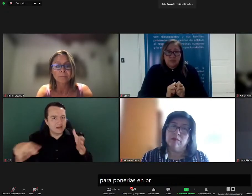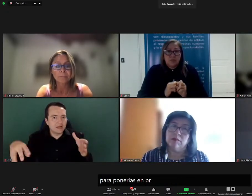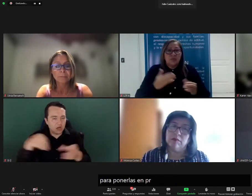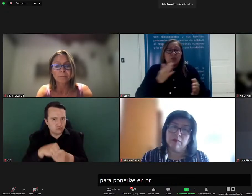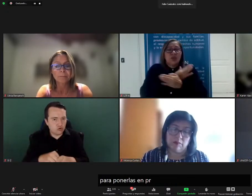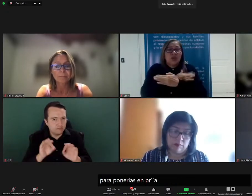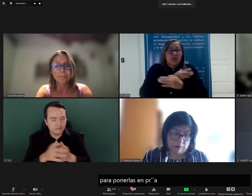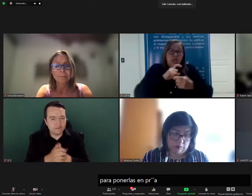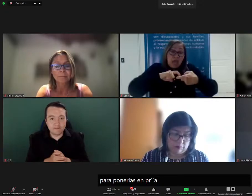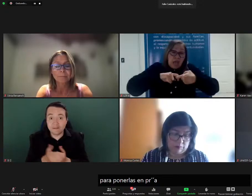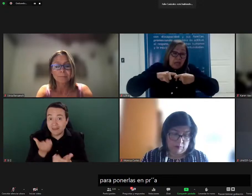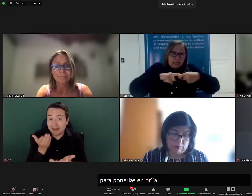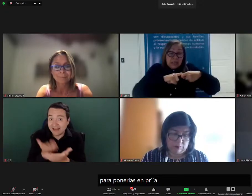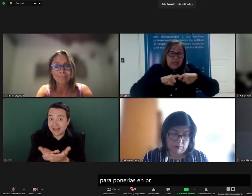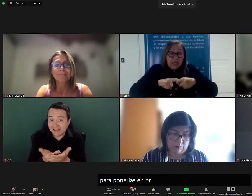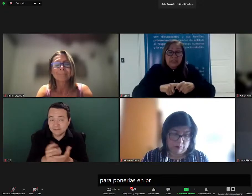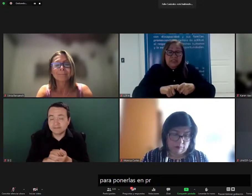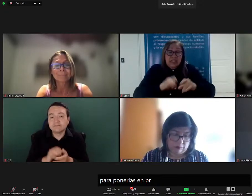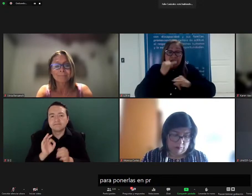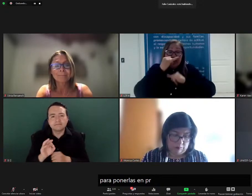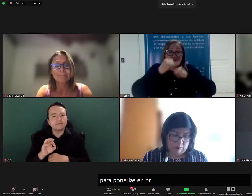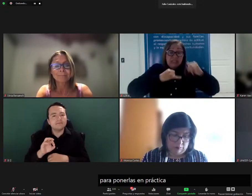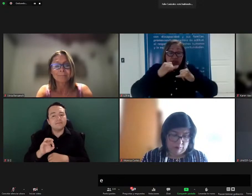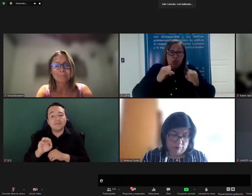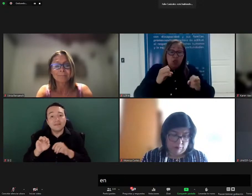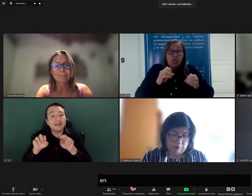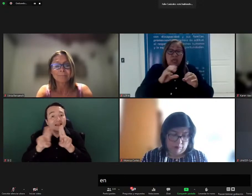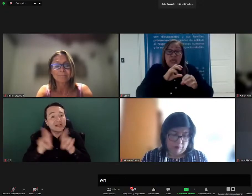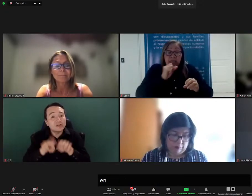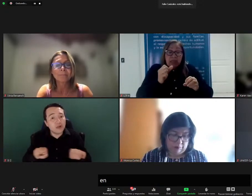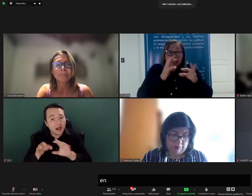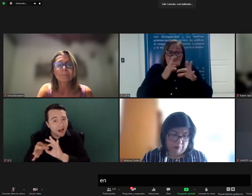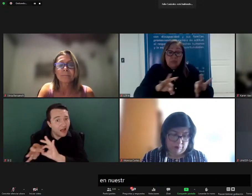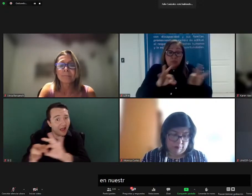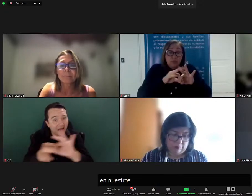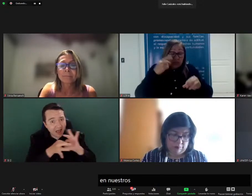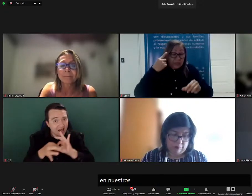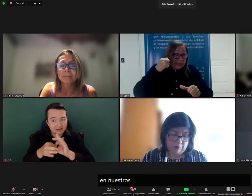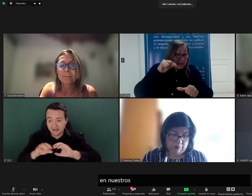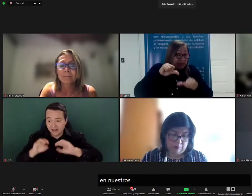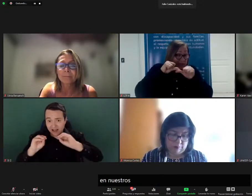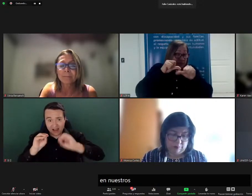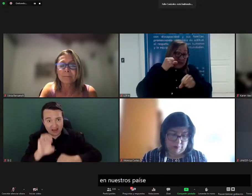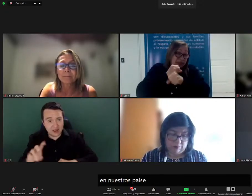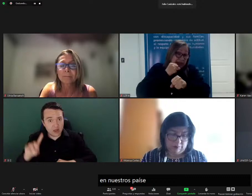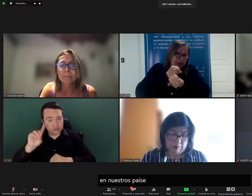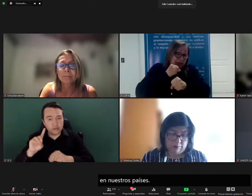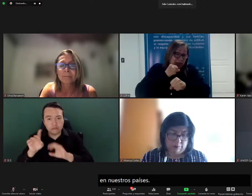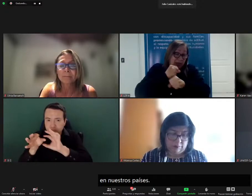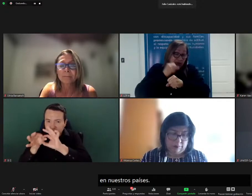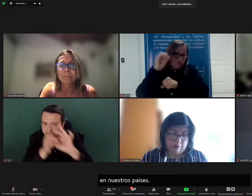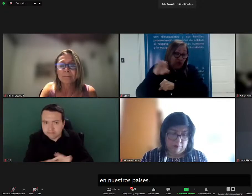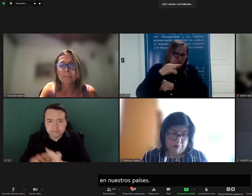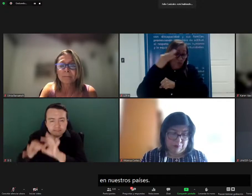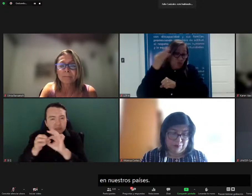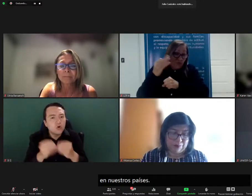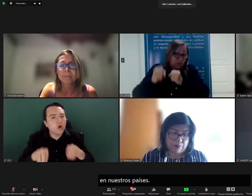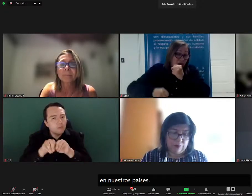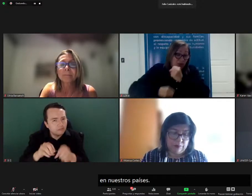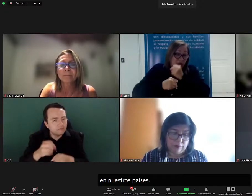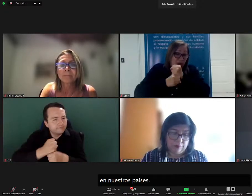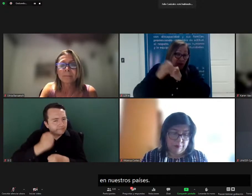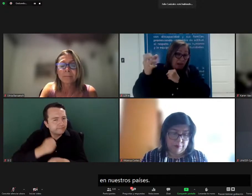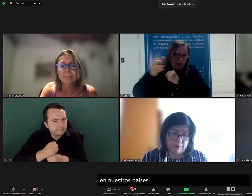education the international alliance is a factor that we still need to work on to get